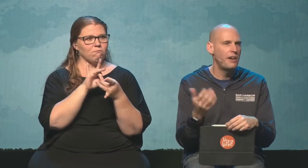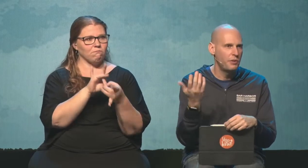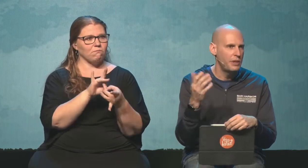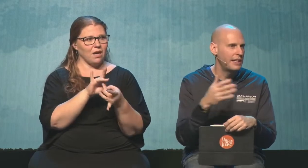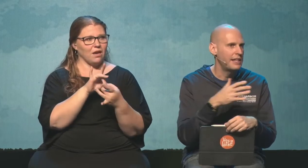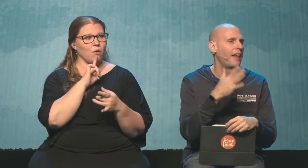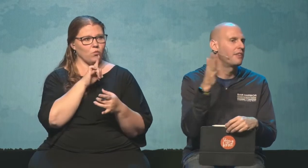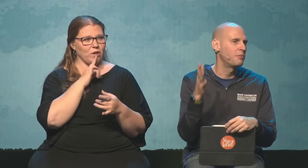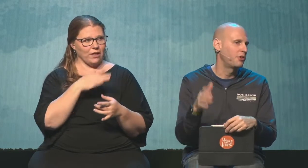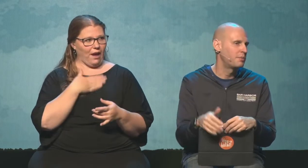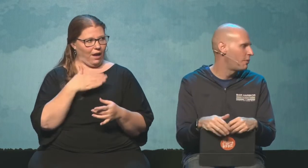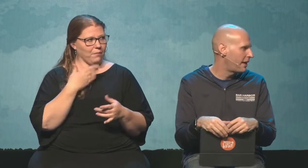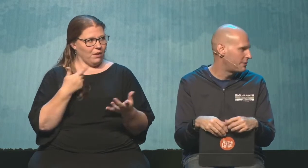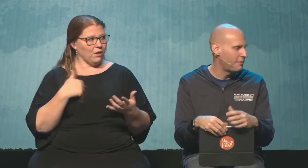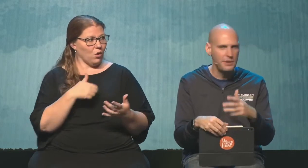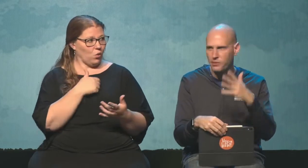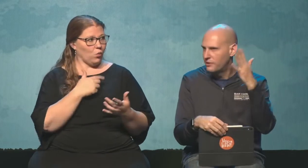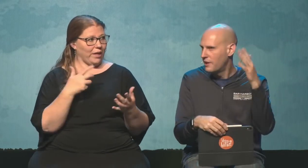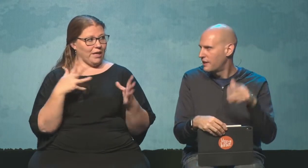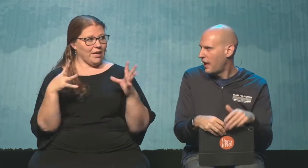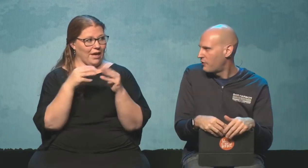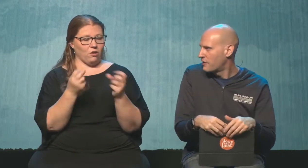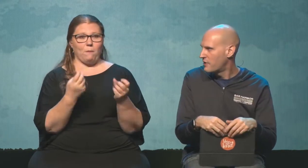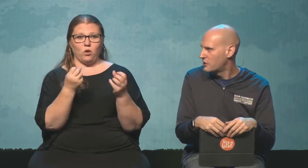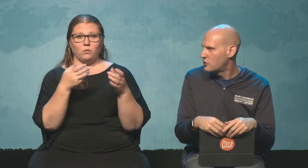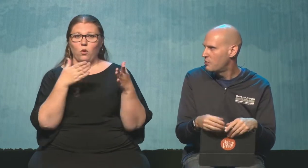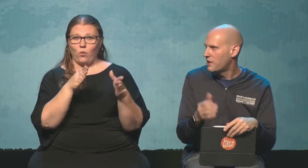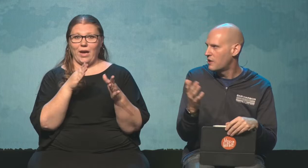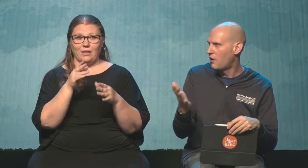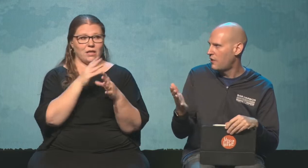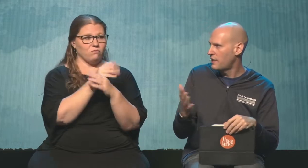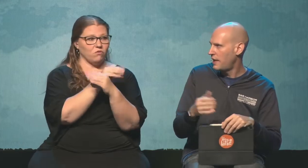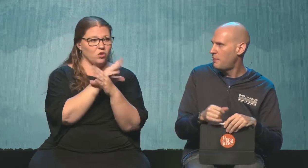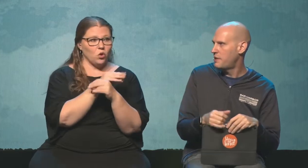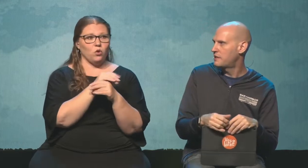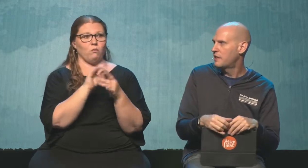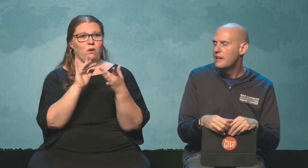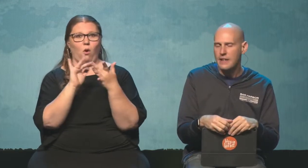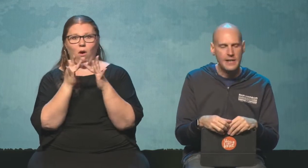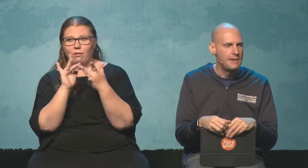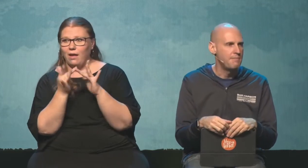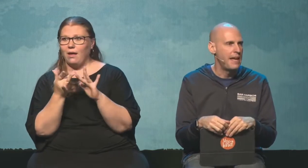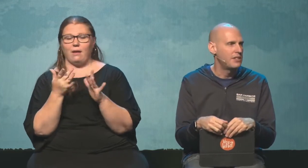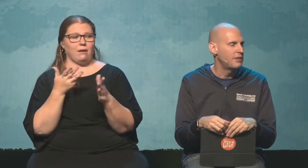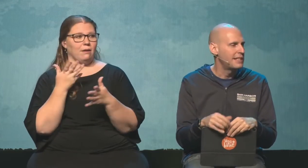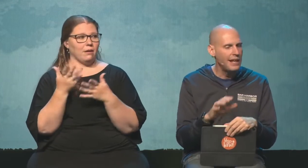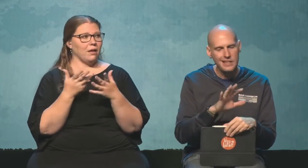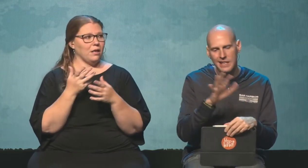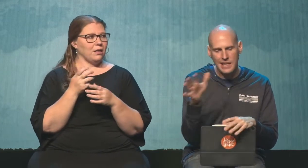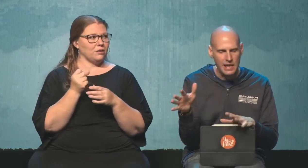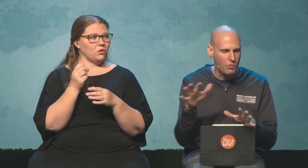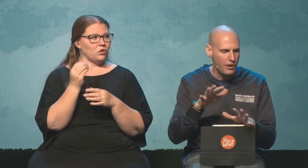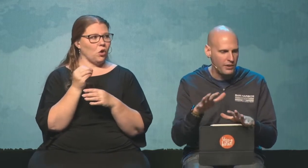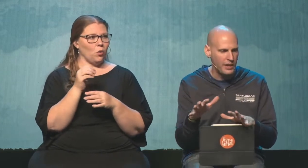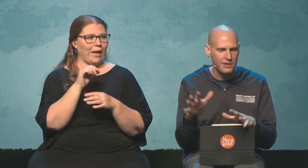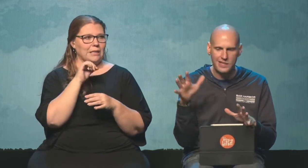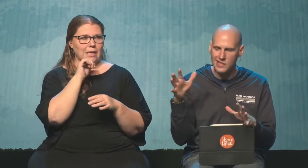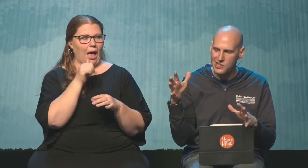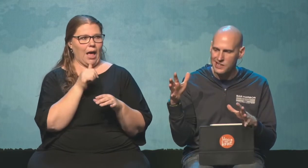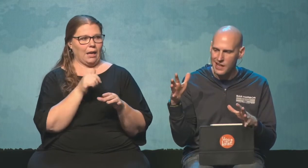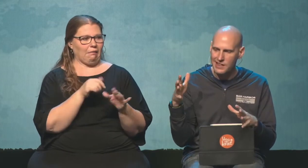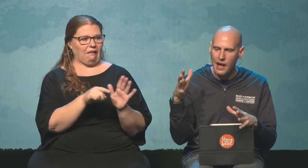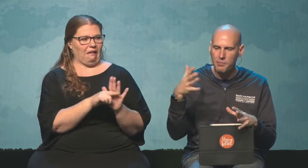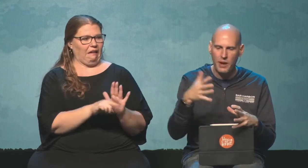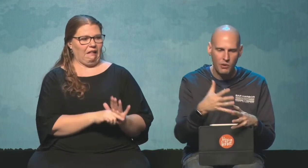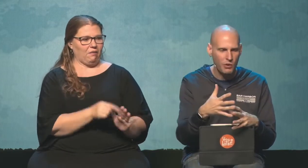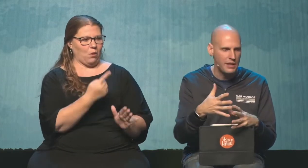I'm grateful we can gather in multiple ways. We have people gathering via Zoom, via the online campus. And so it's not to negate one or the other. It's to